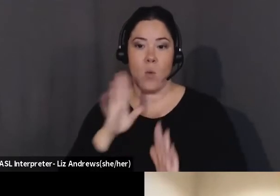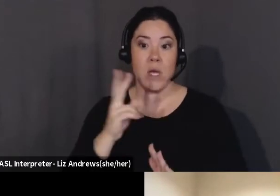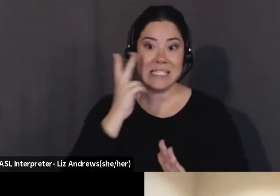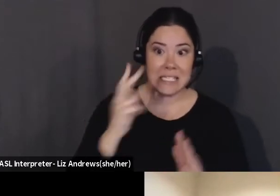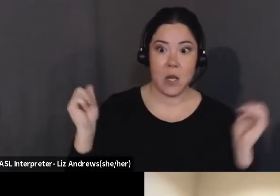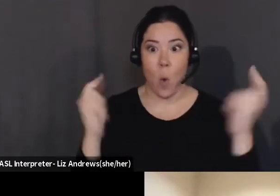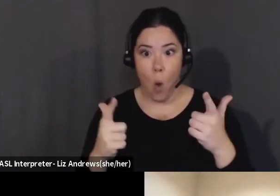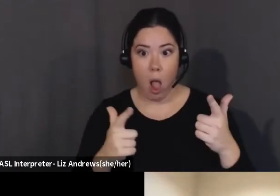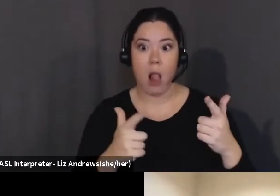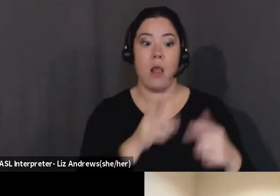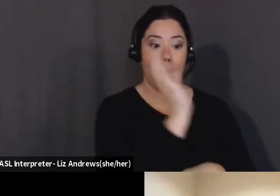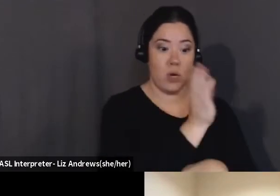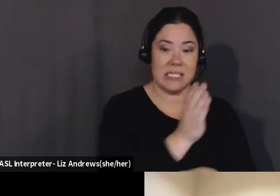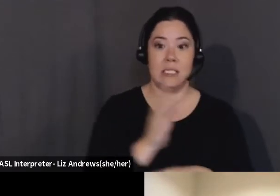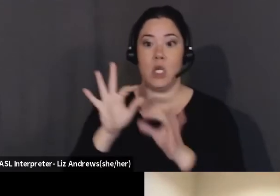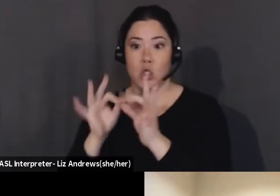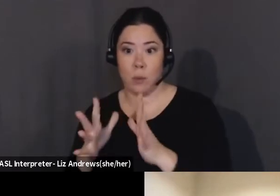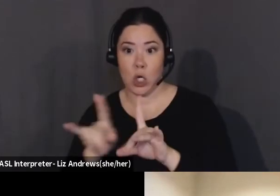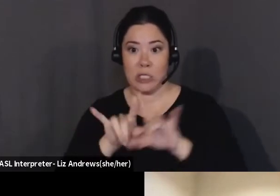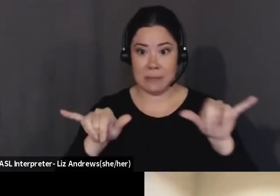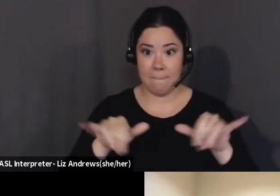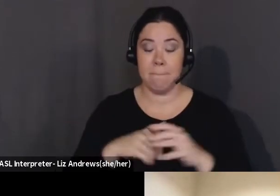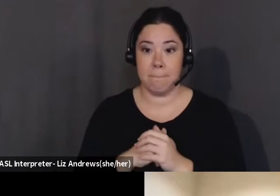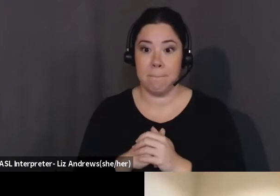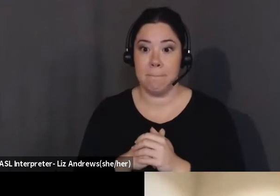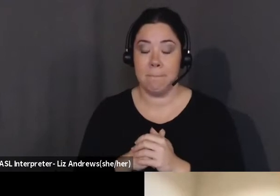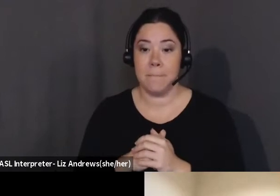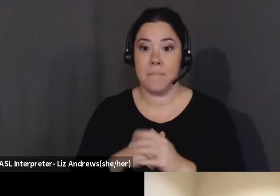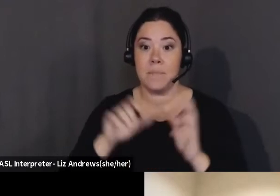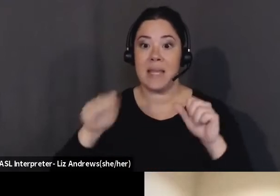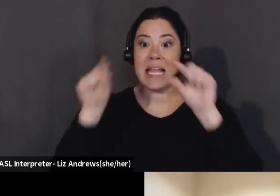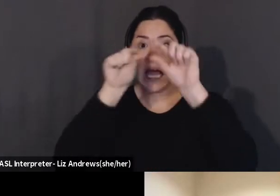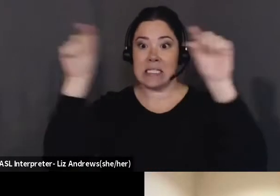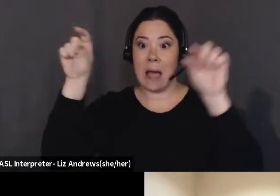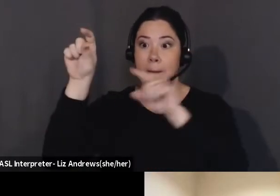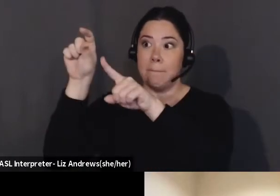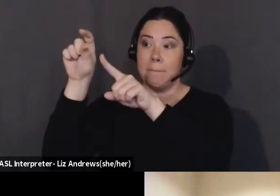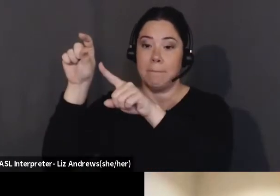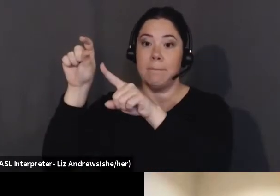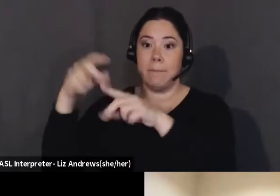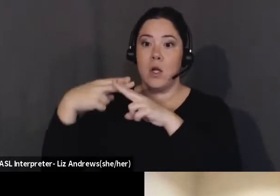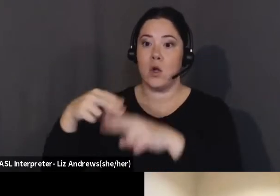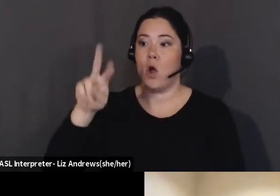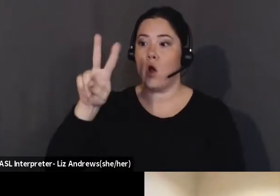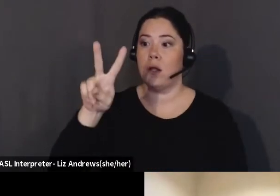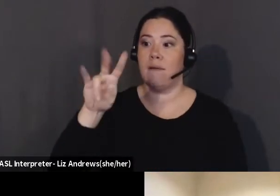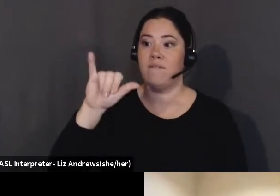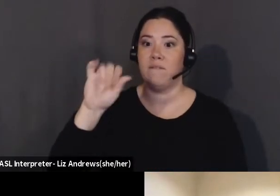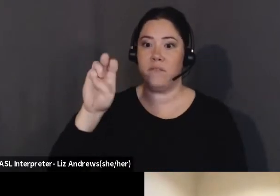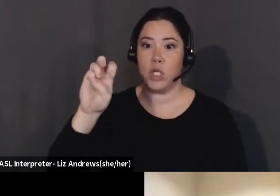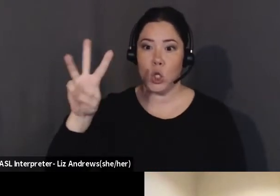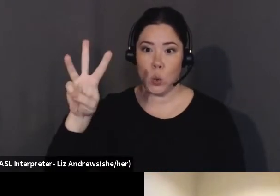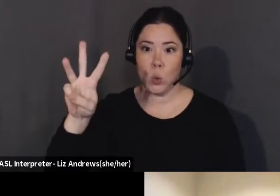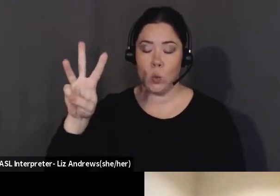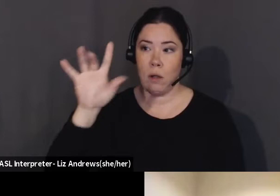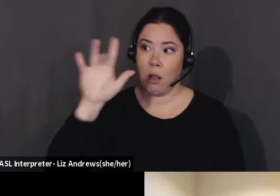You can find the option to change the view at the top of your screen under a tab for view. If you would like to see